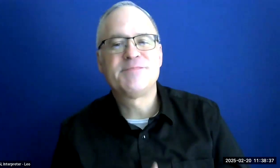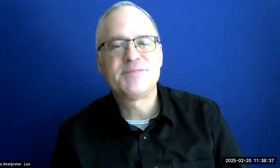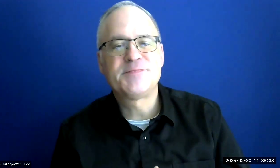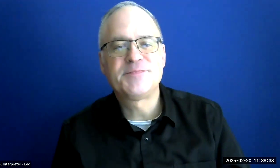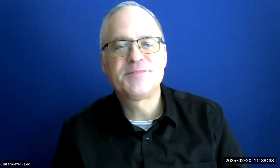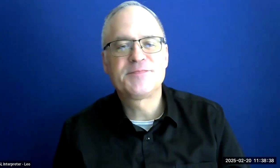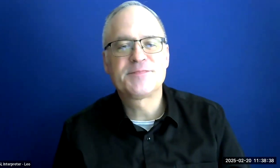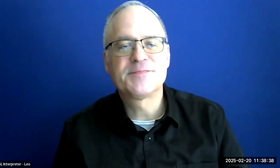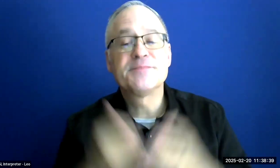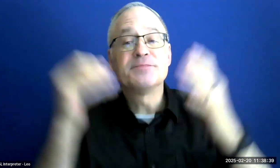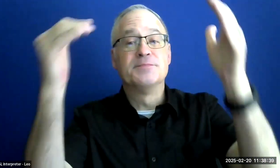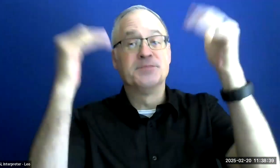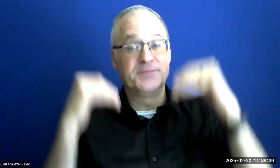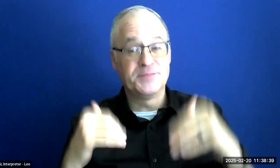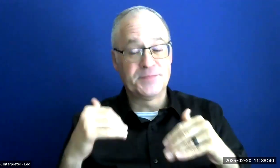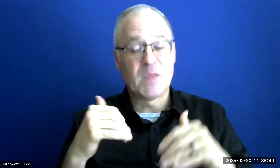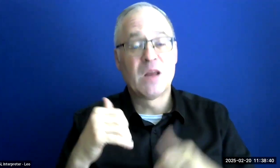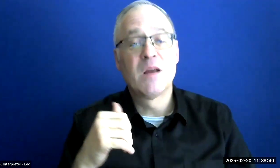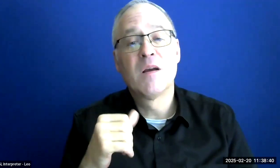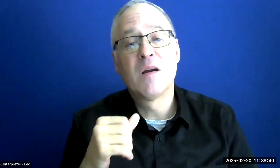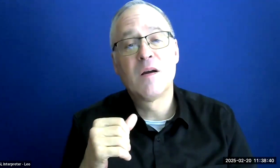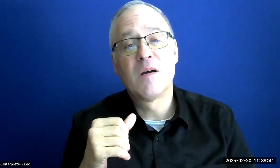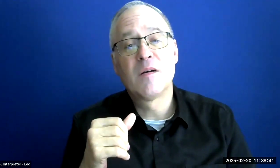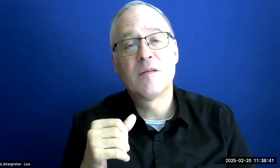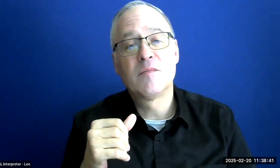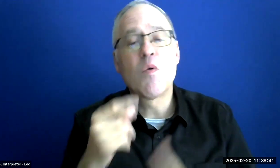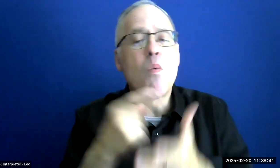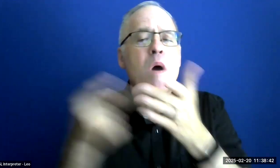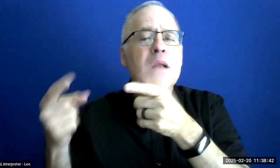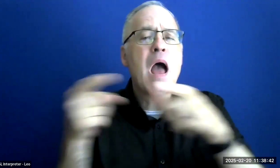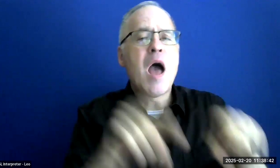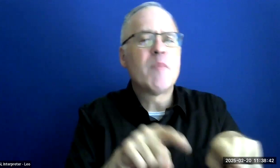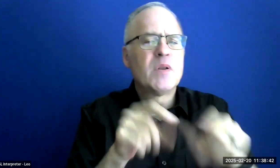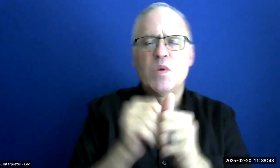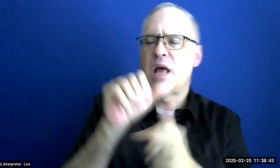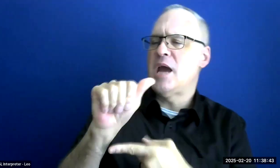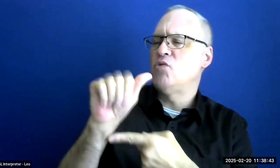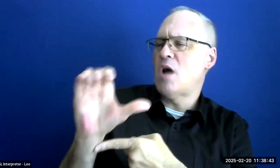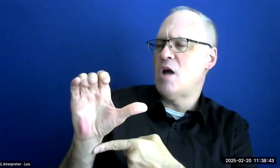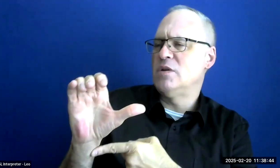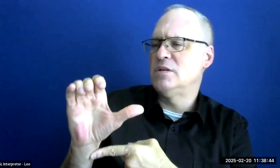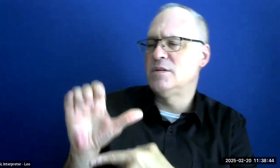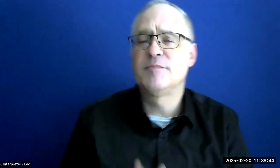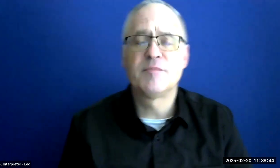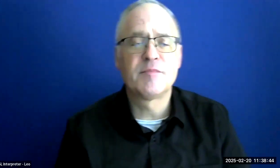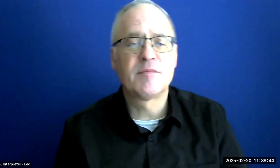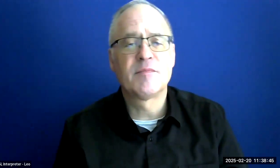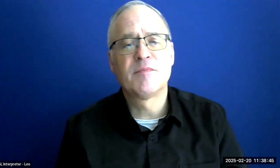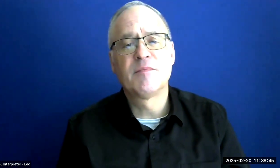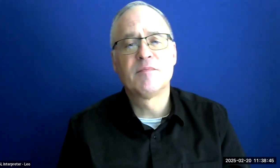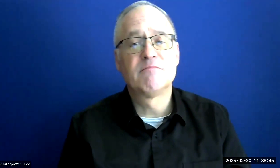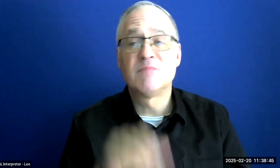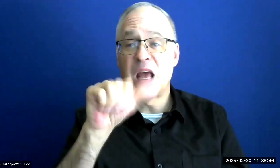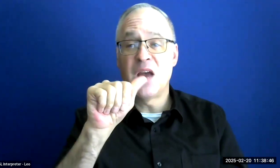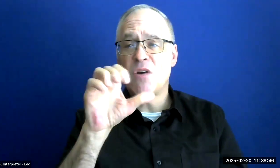The other thing is a question about what happens to annual conferences. Annual conferences stay as they